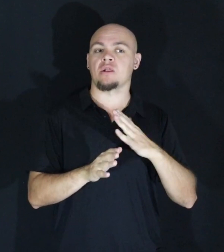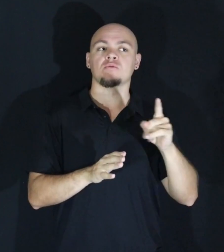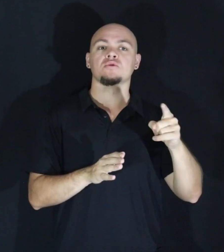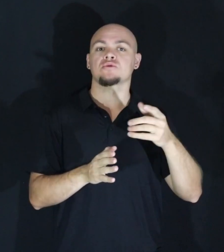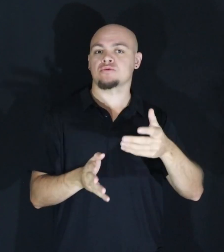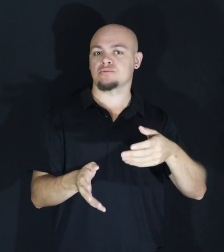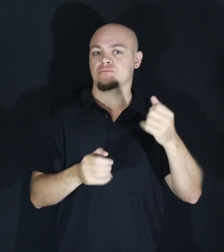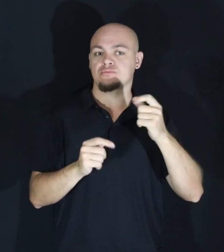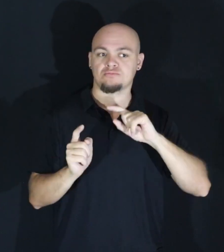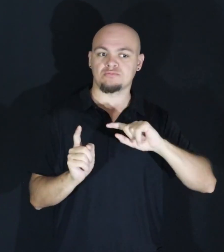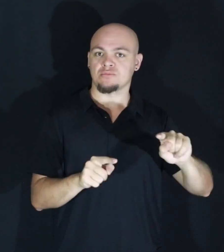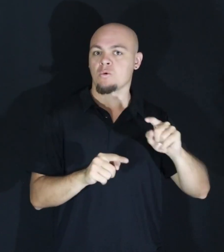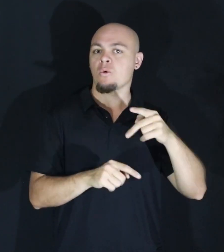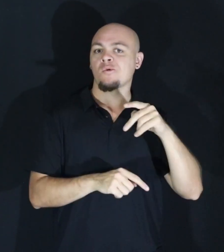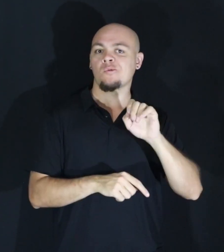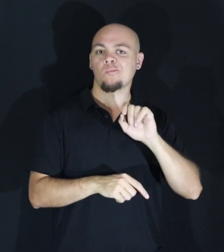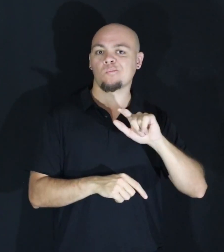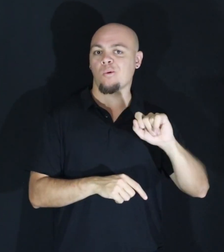polls.